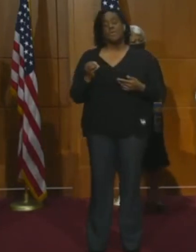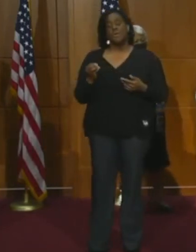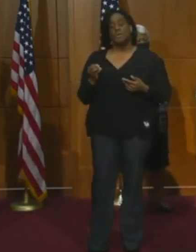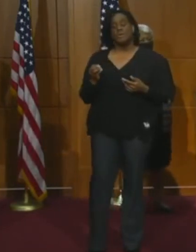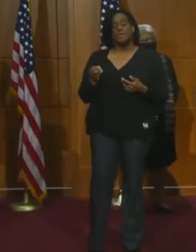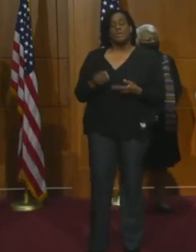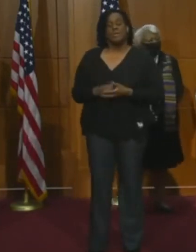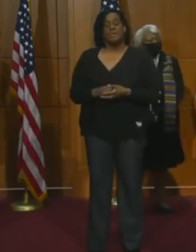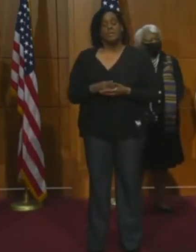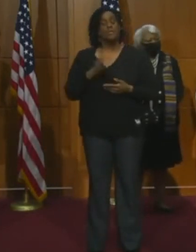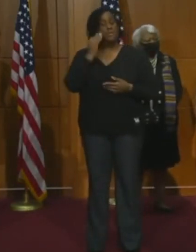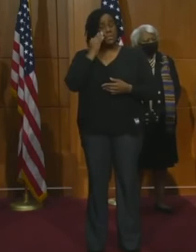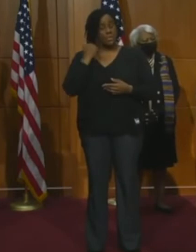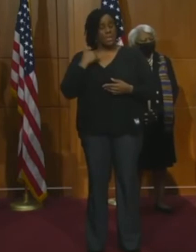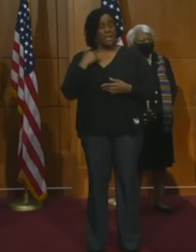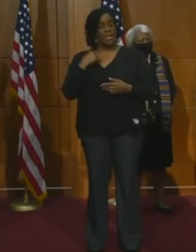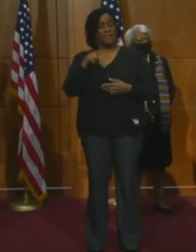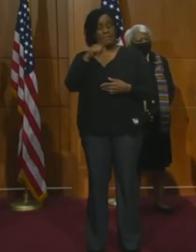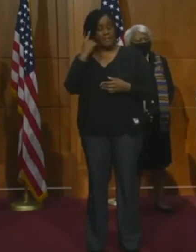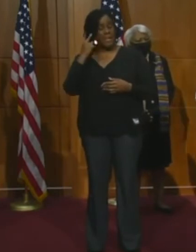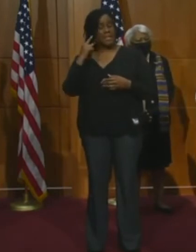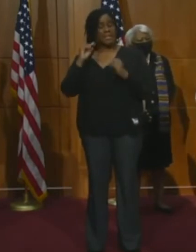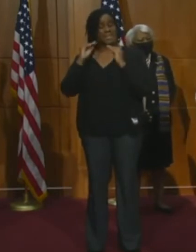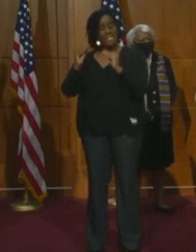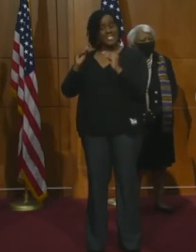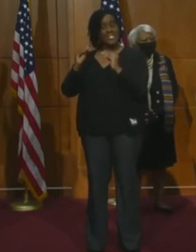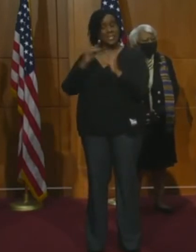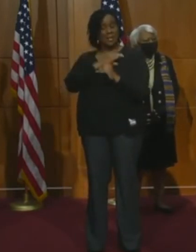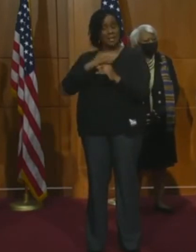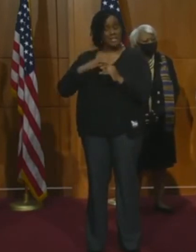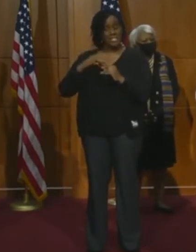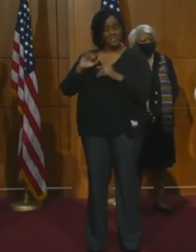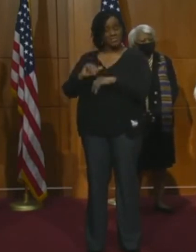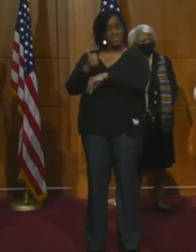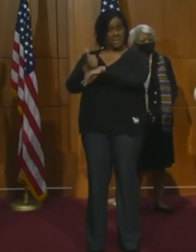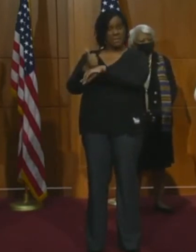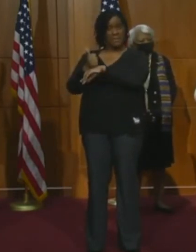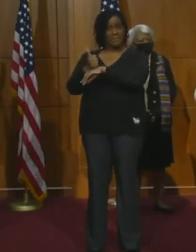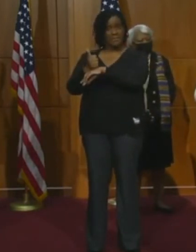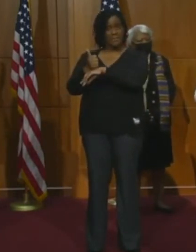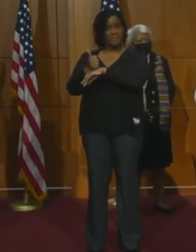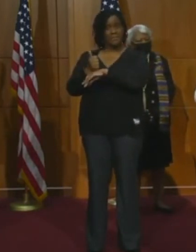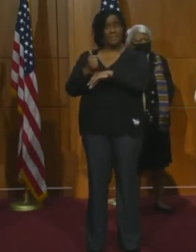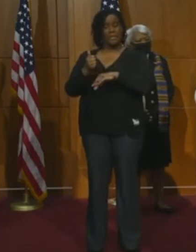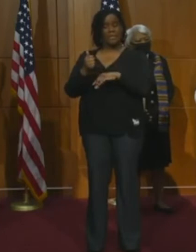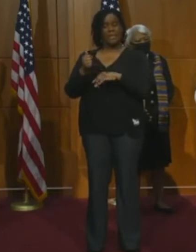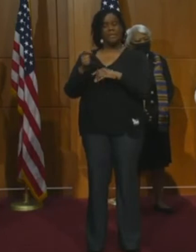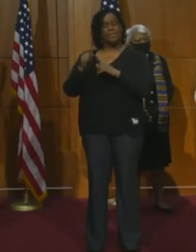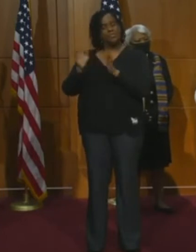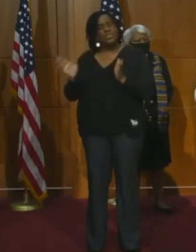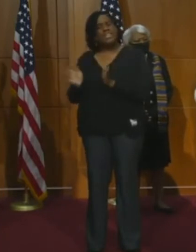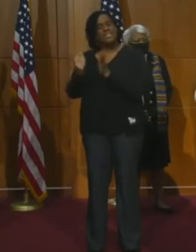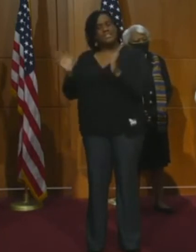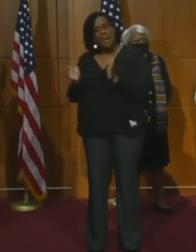have African American Teaching Commission in place to inspire